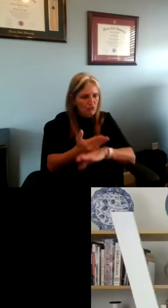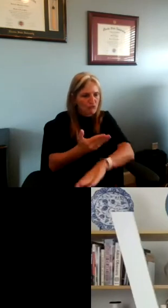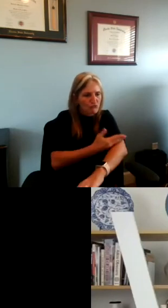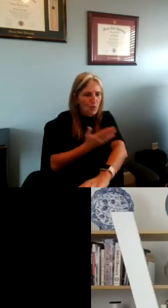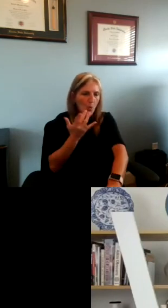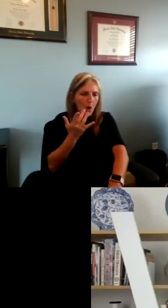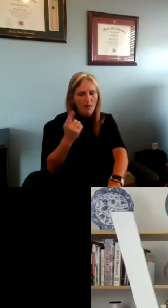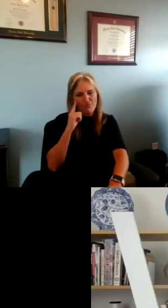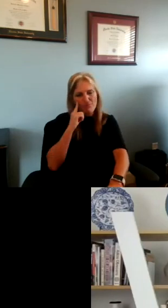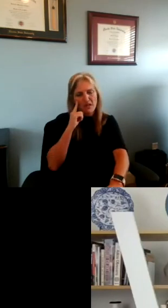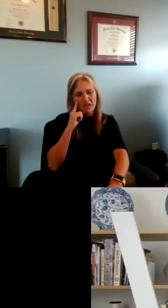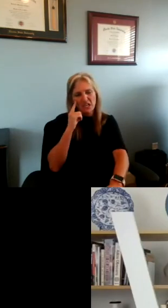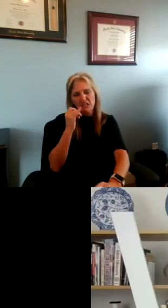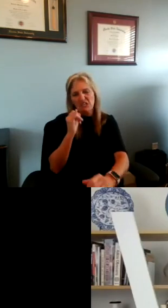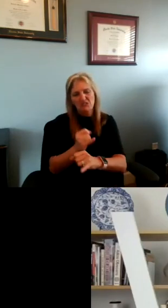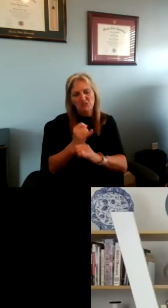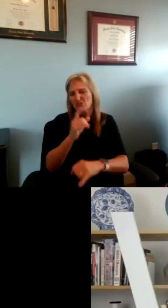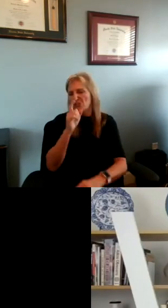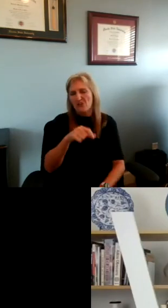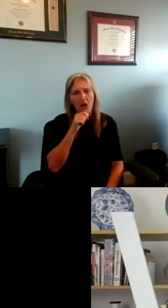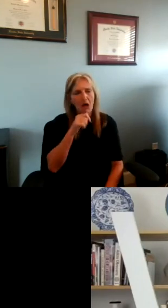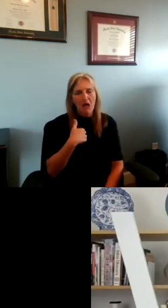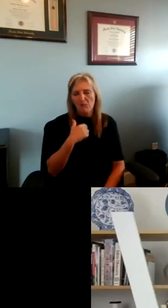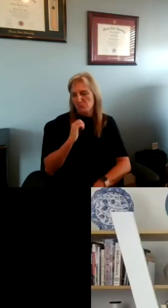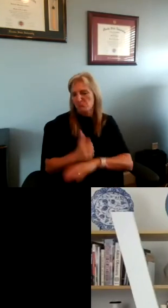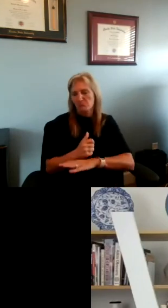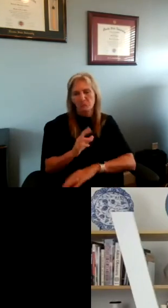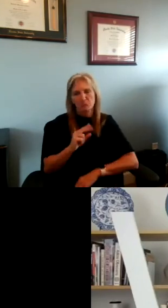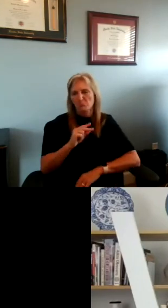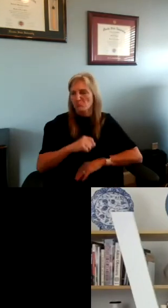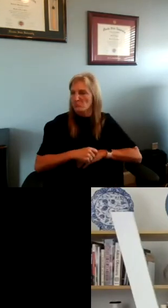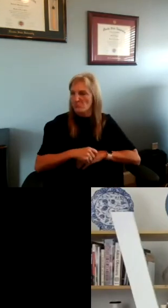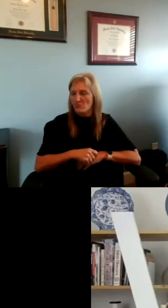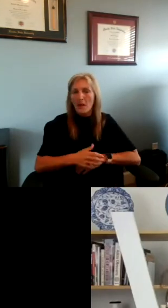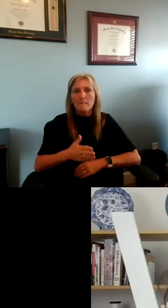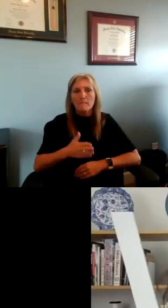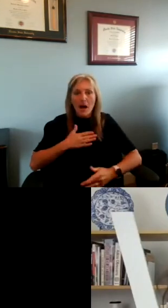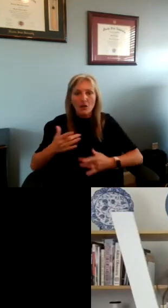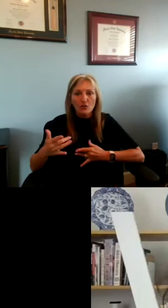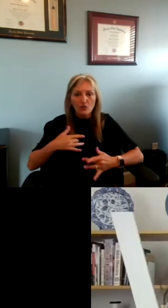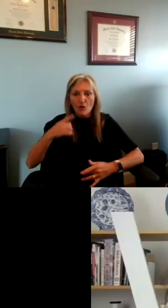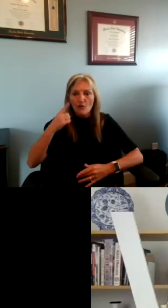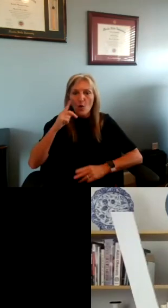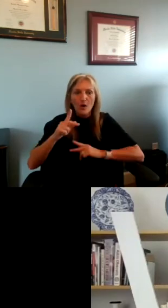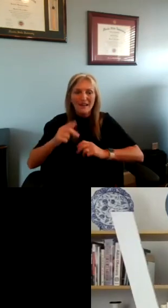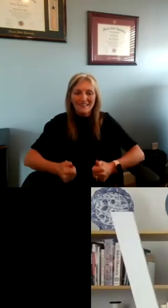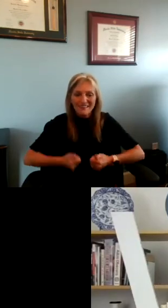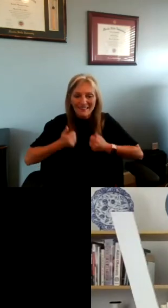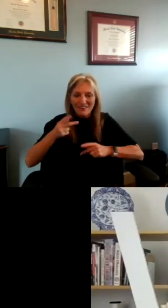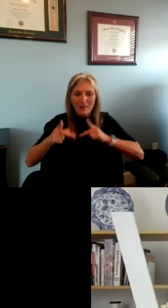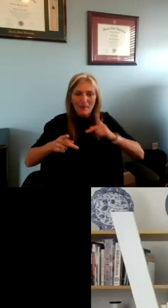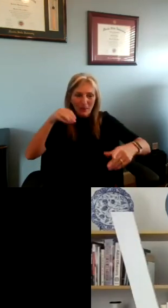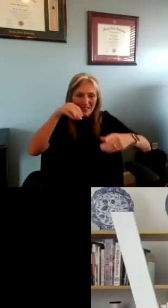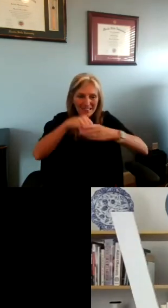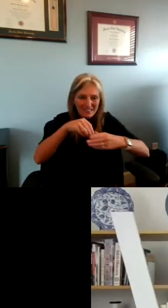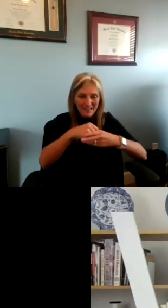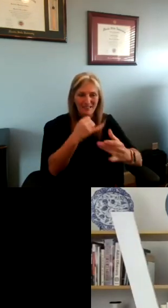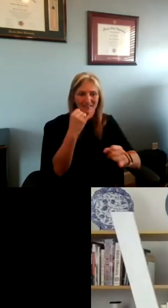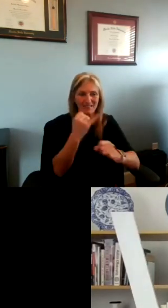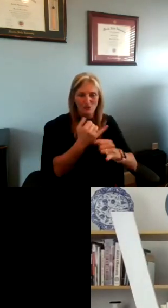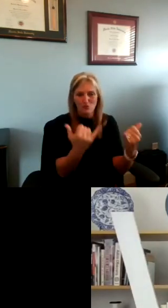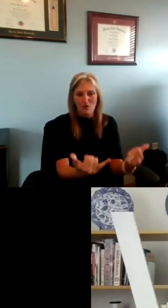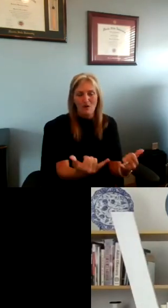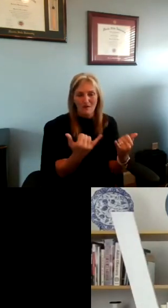don't think the institutions should exist. My concern is for the living bodies that are in those institutions right now.